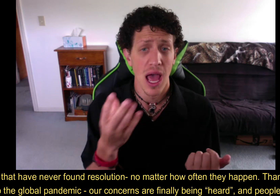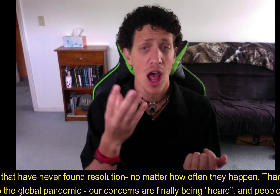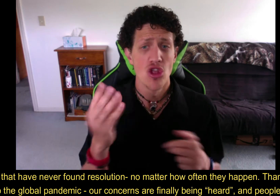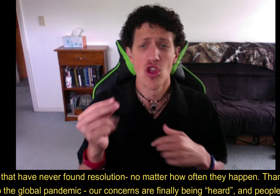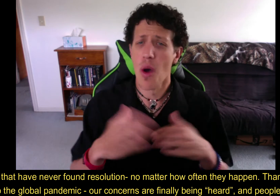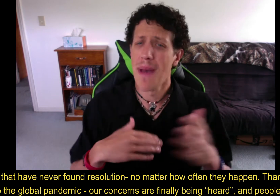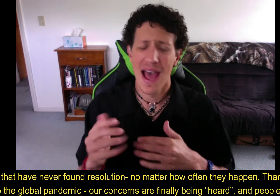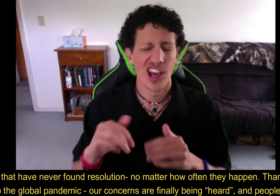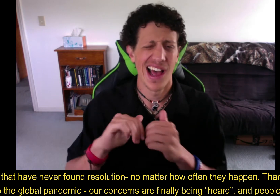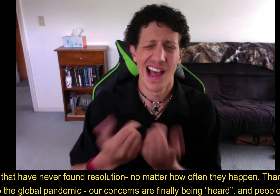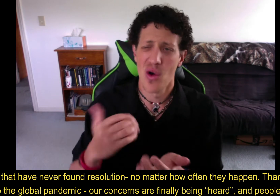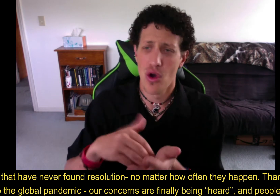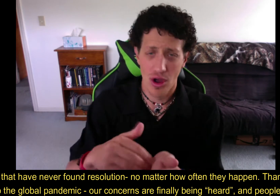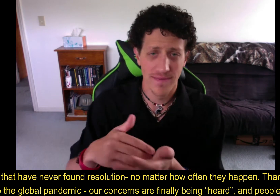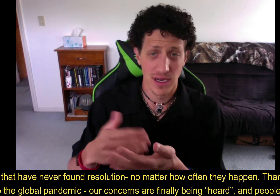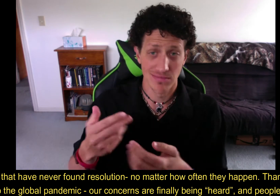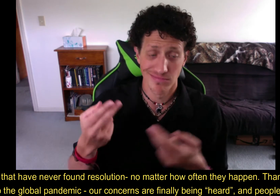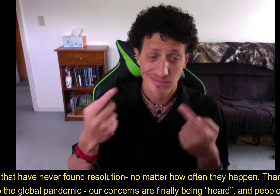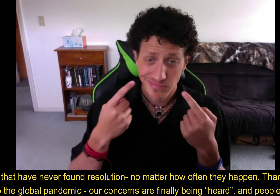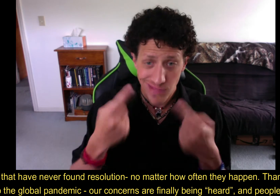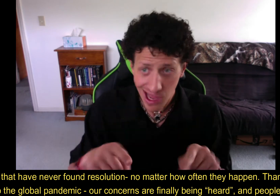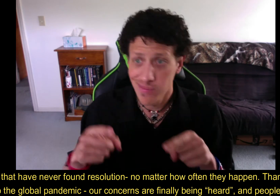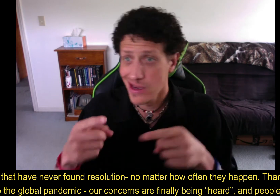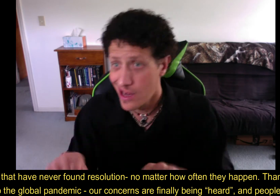no matter how often it happens.